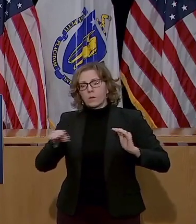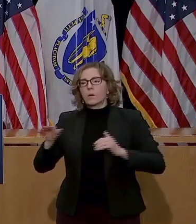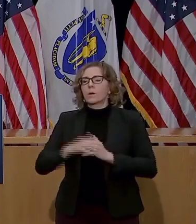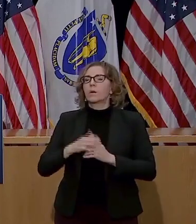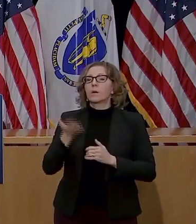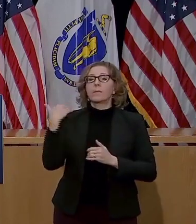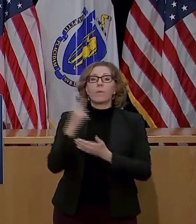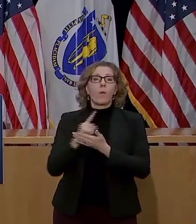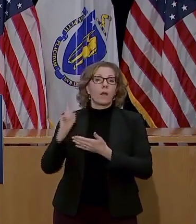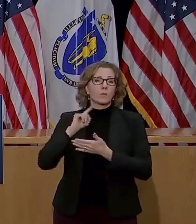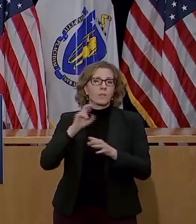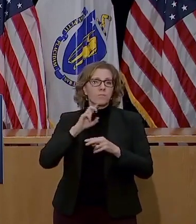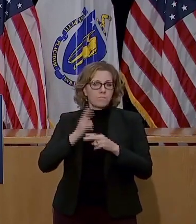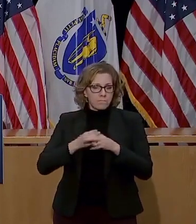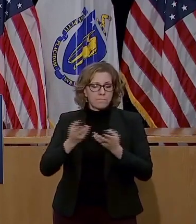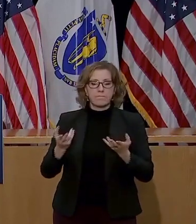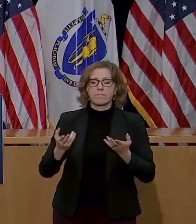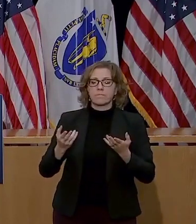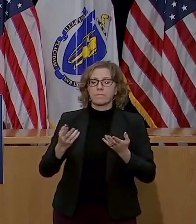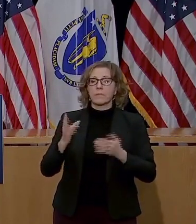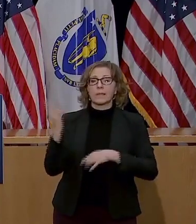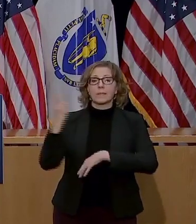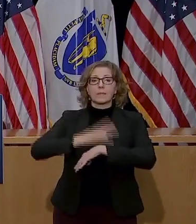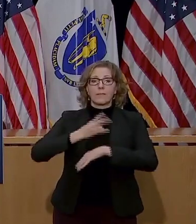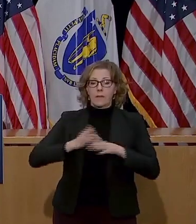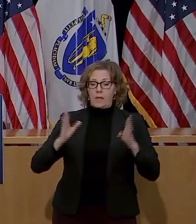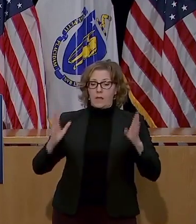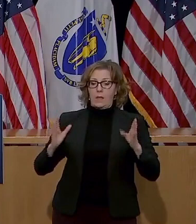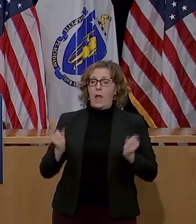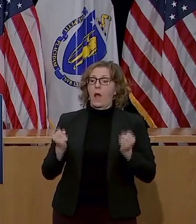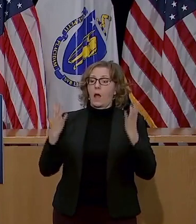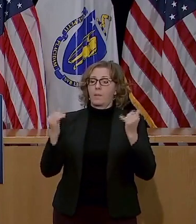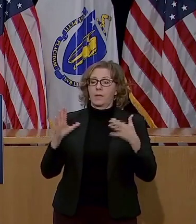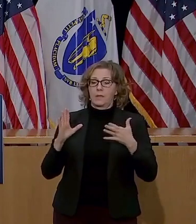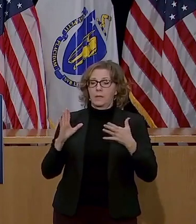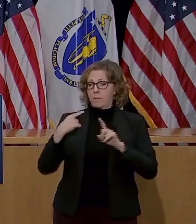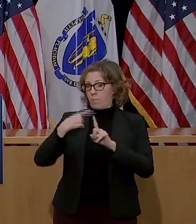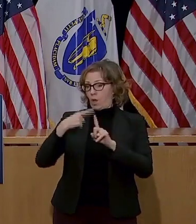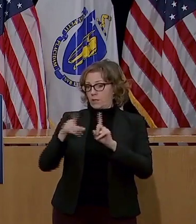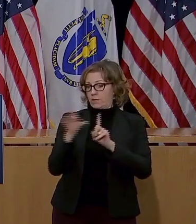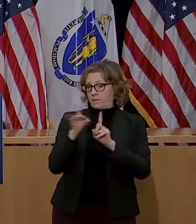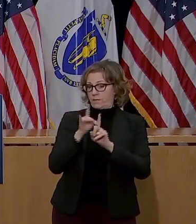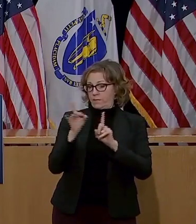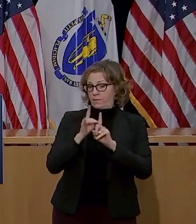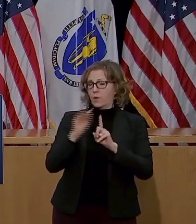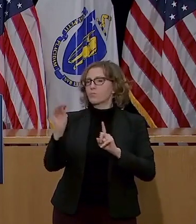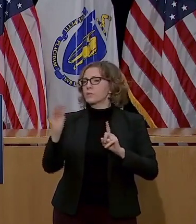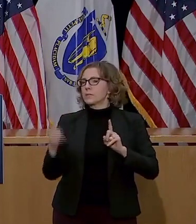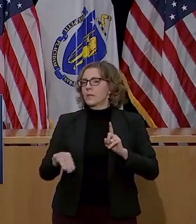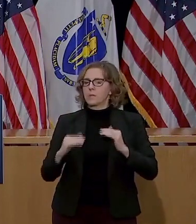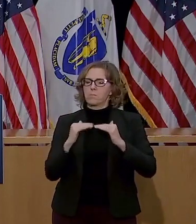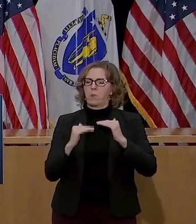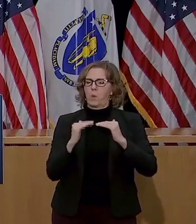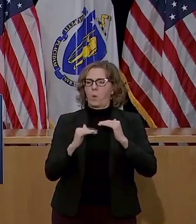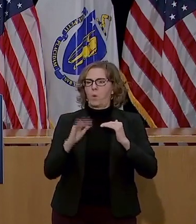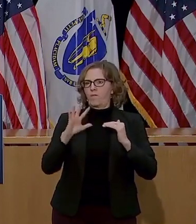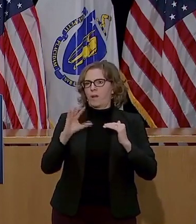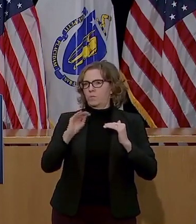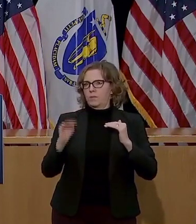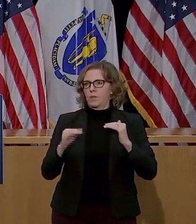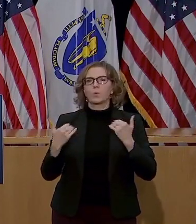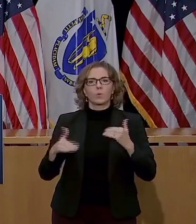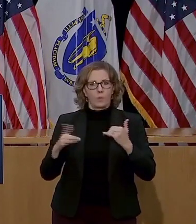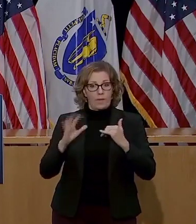cases is just below 4,000, which is the lowest value we've seen since December 4th during the